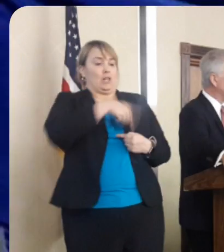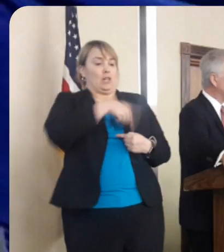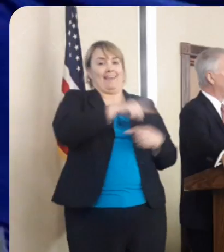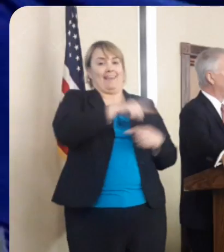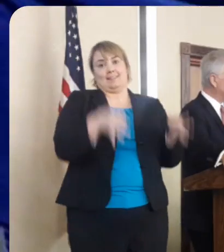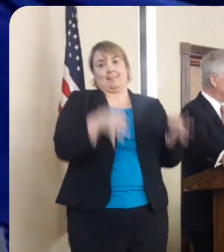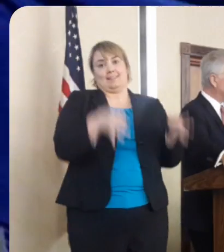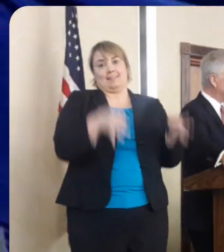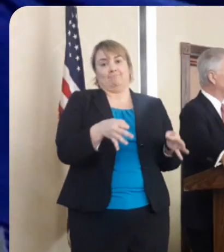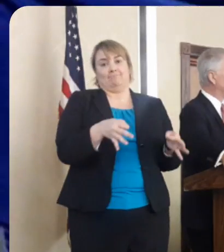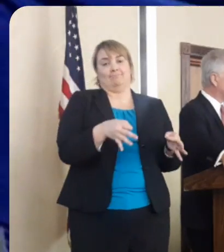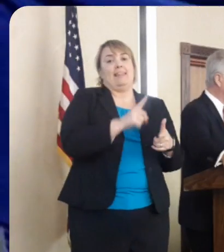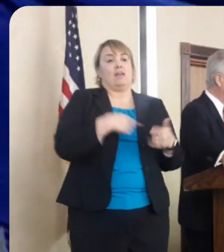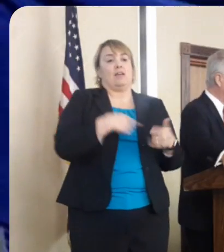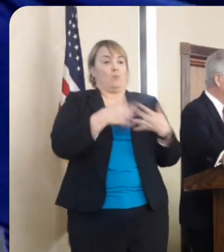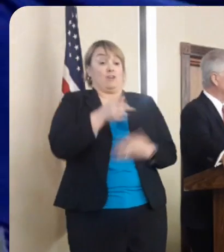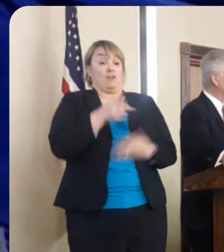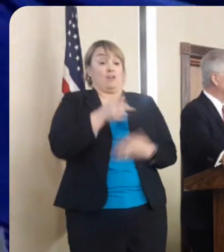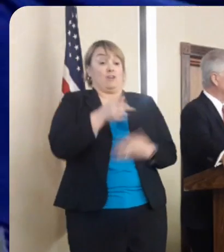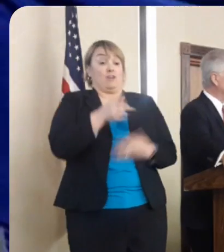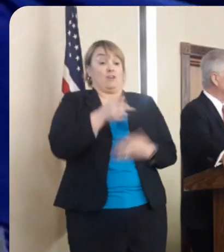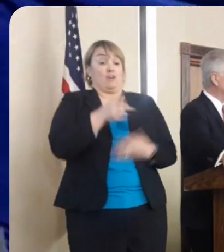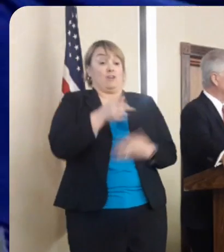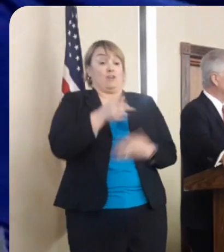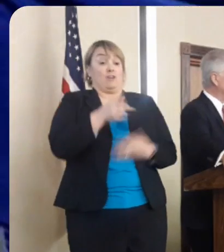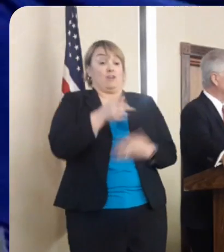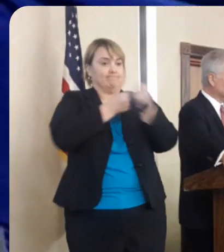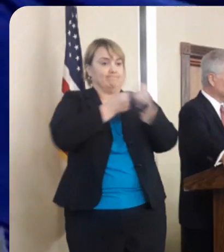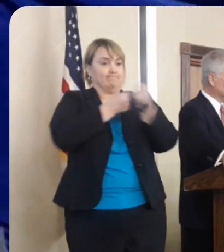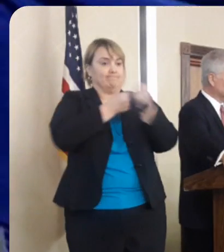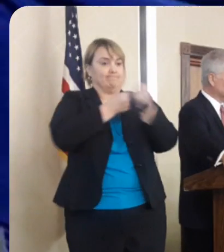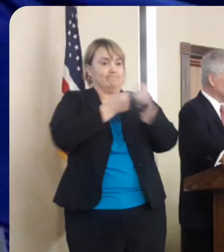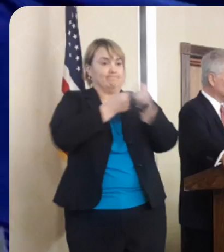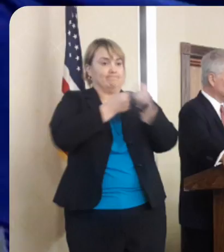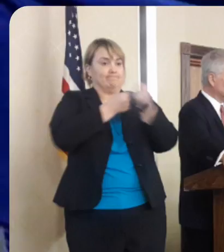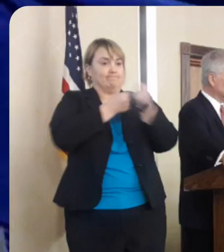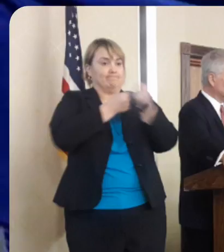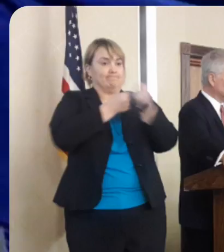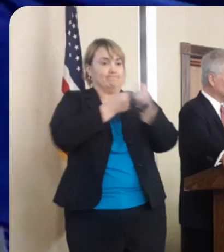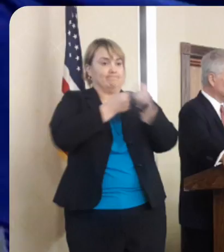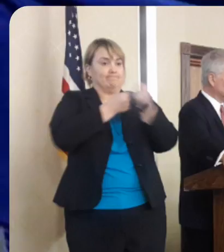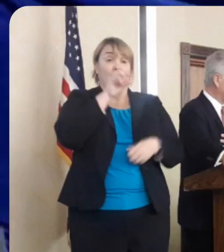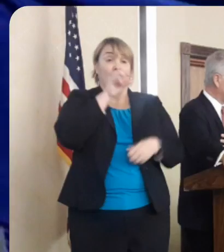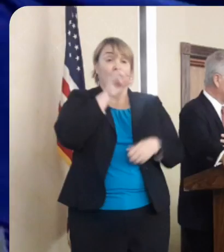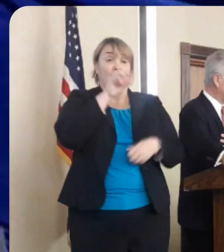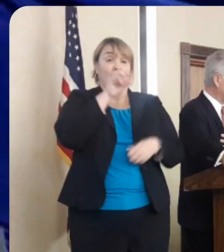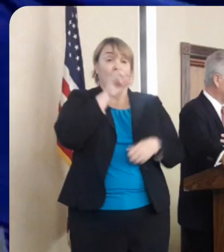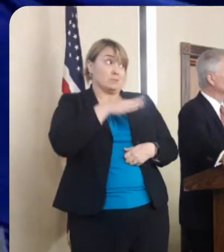fight for what they've decided. The same guidelines that I had to fall under